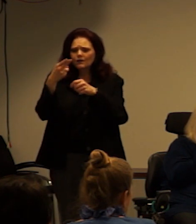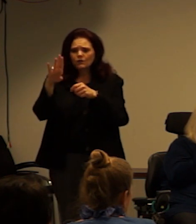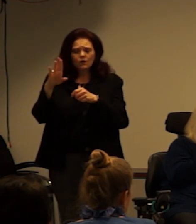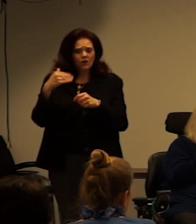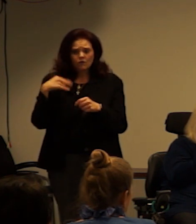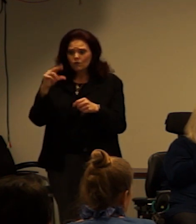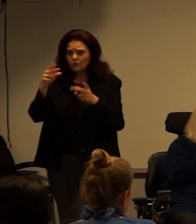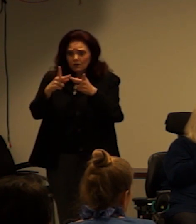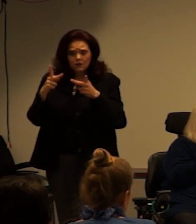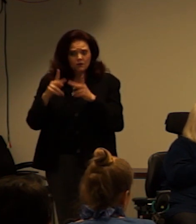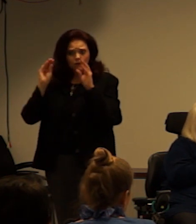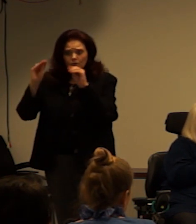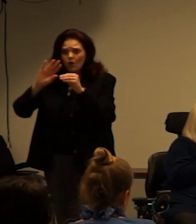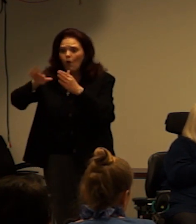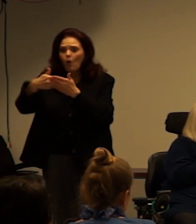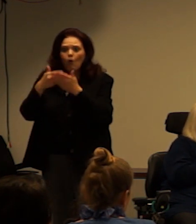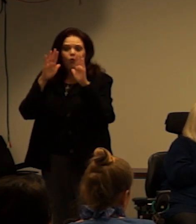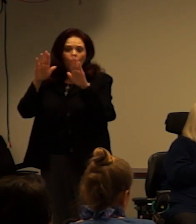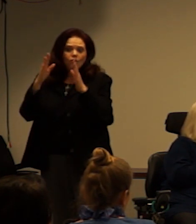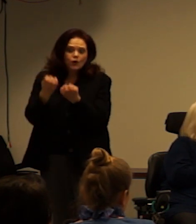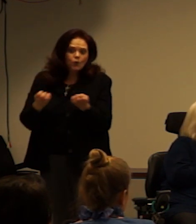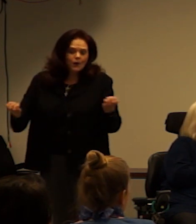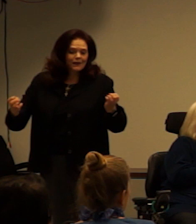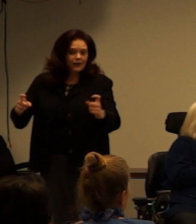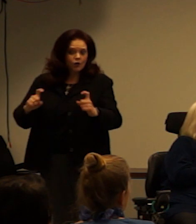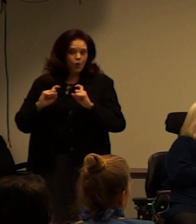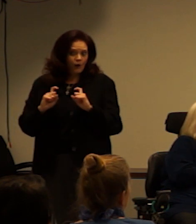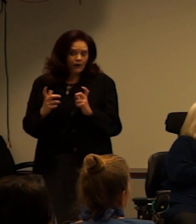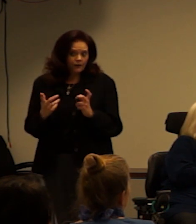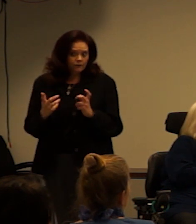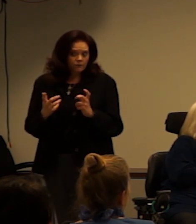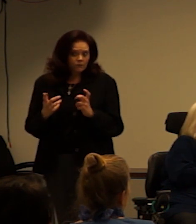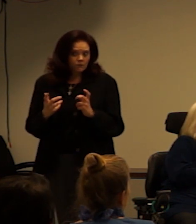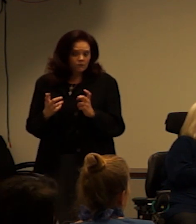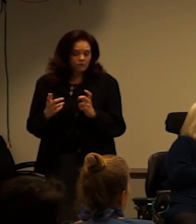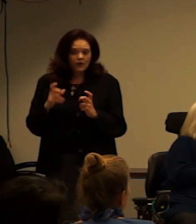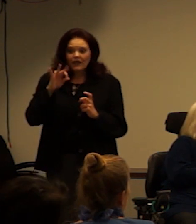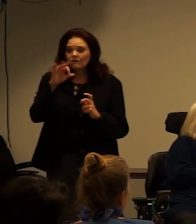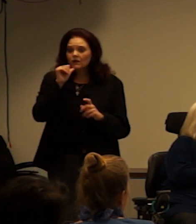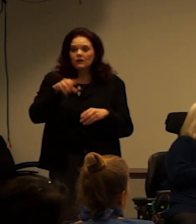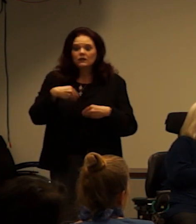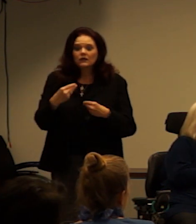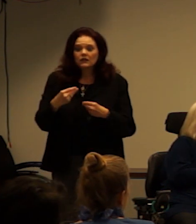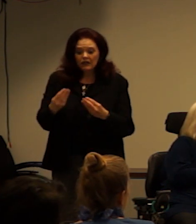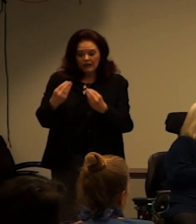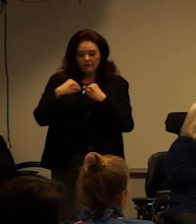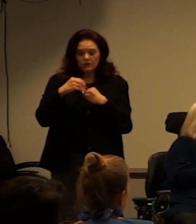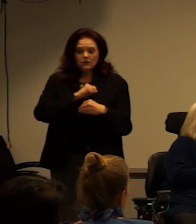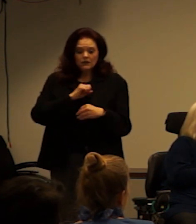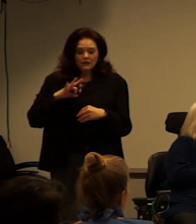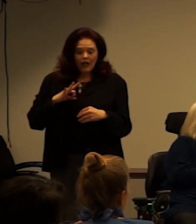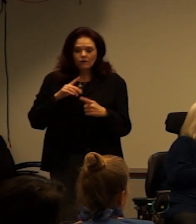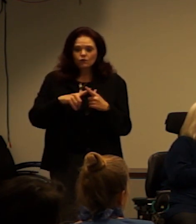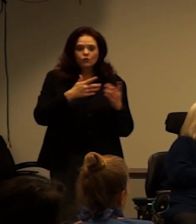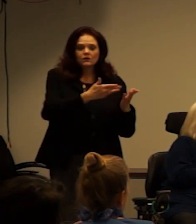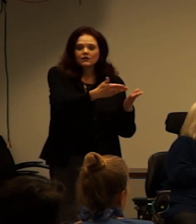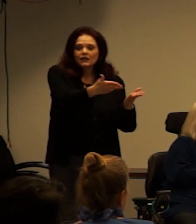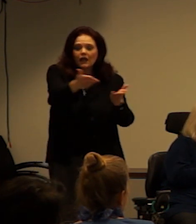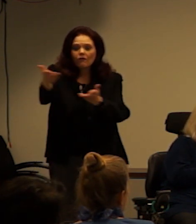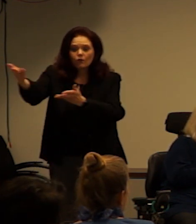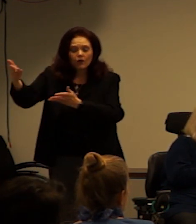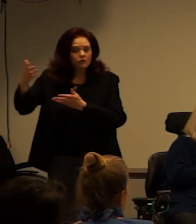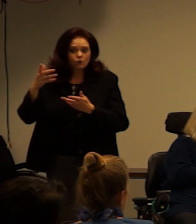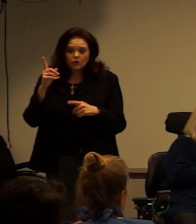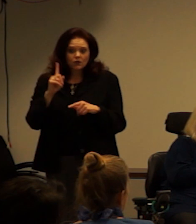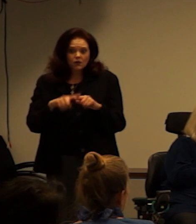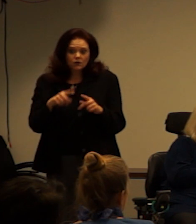place to put all that great equipment that had been donated to us. And if they hadn't given us the staff that we needed to deliver it, we wouldn't have been able to